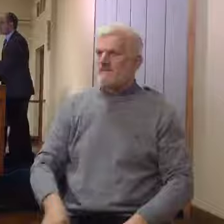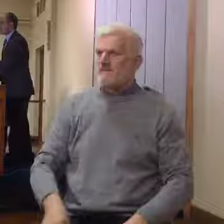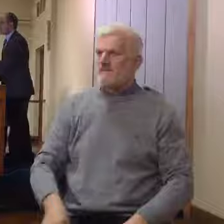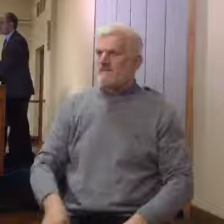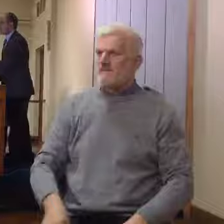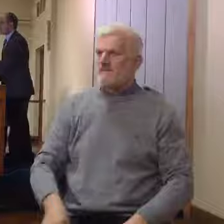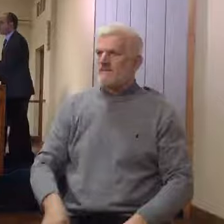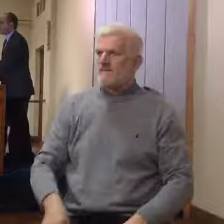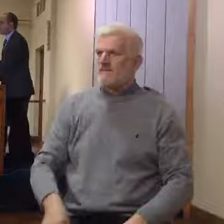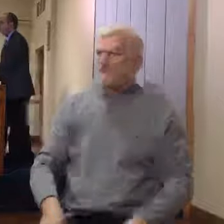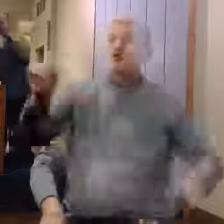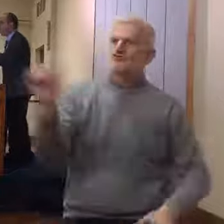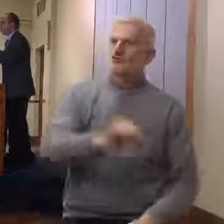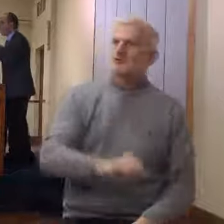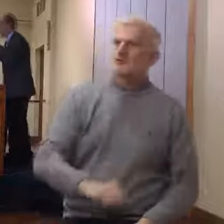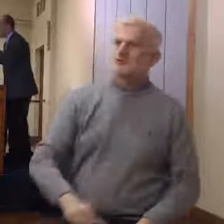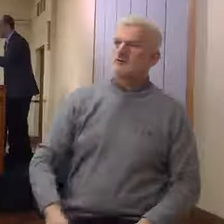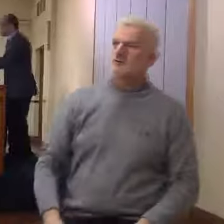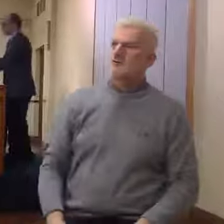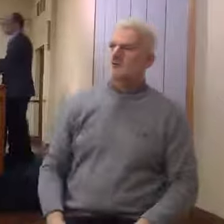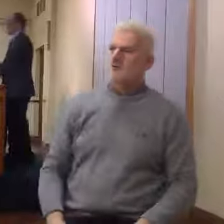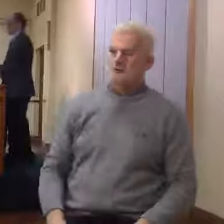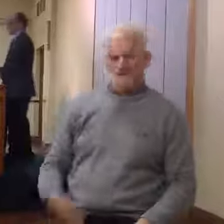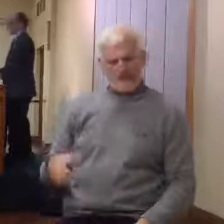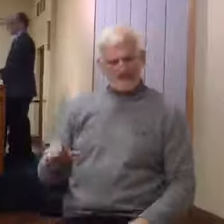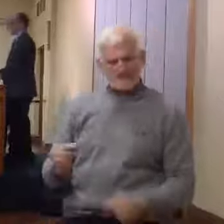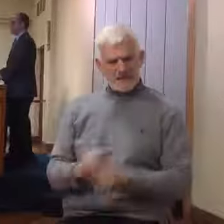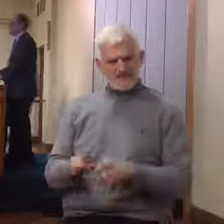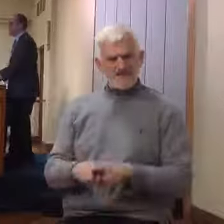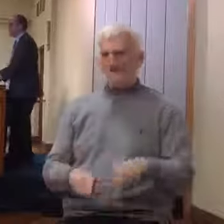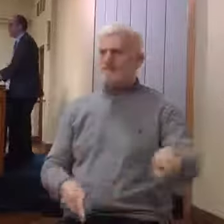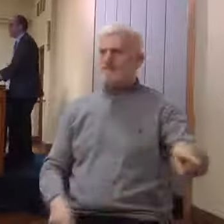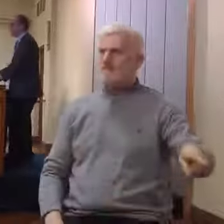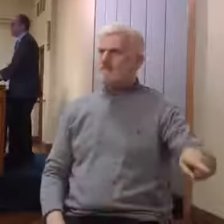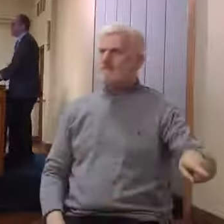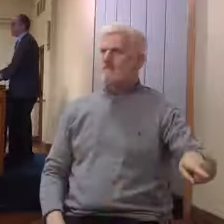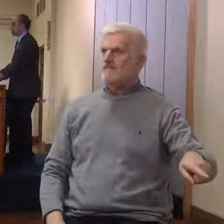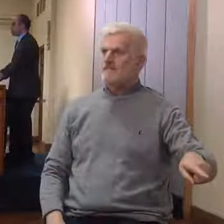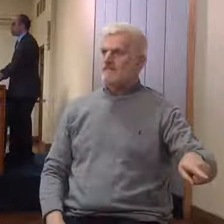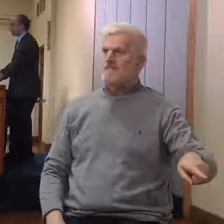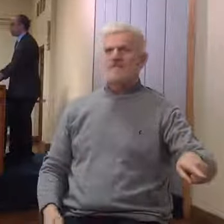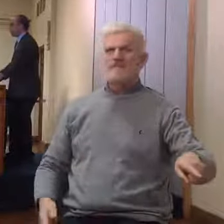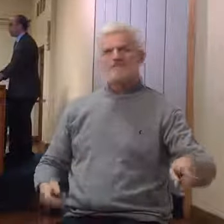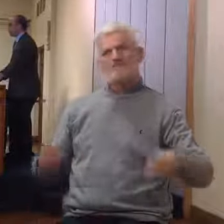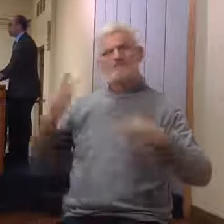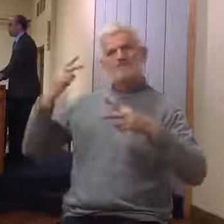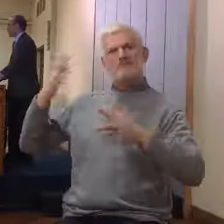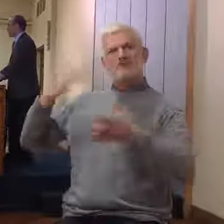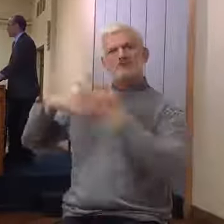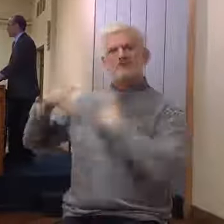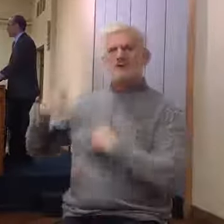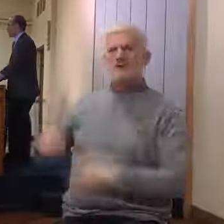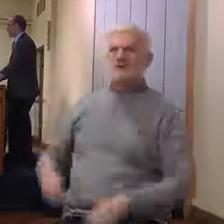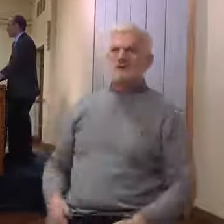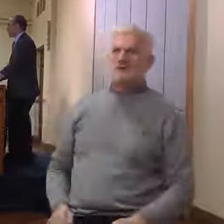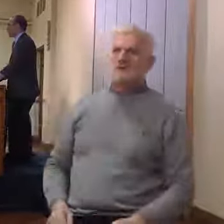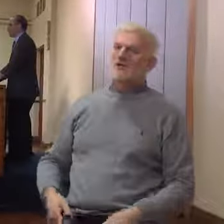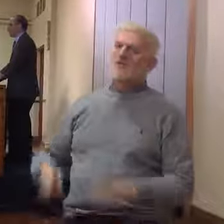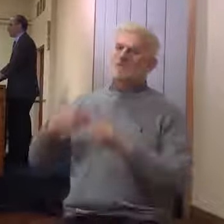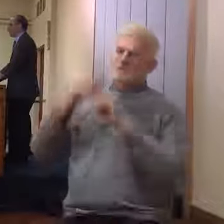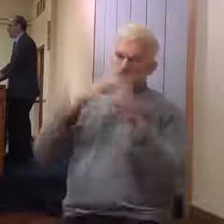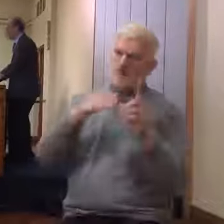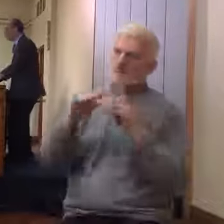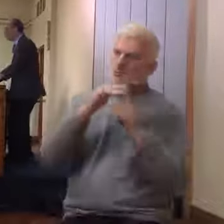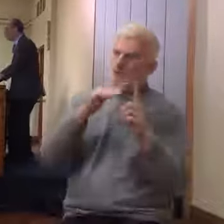before God, have done likewise. Many, many times, God had to send a prophet to them